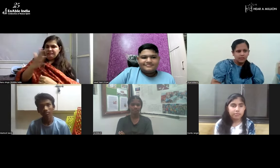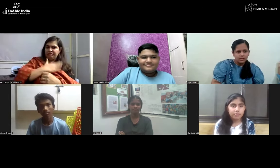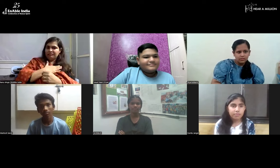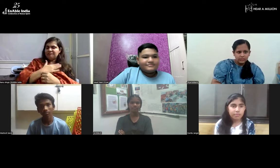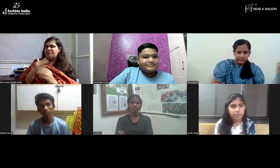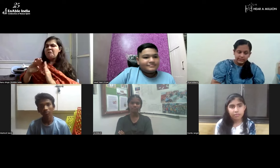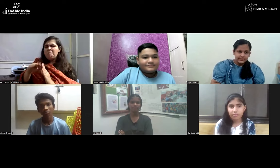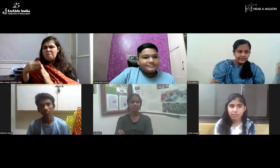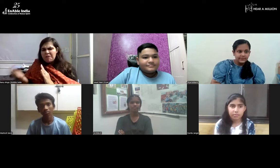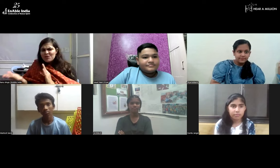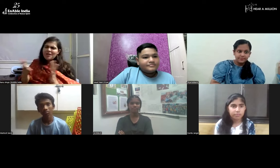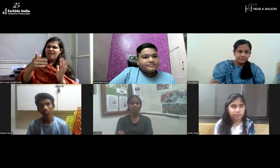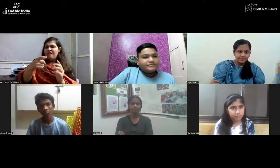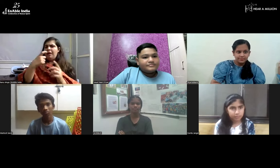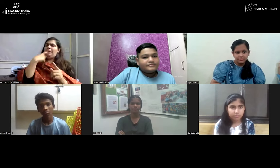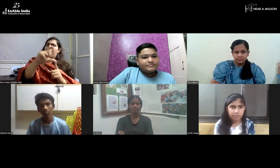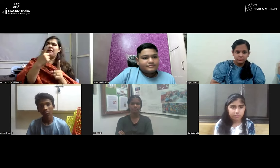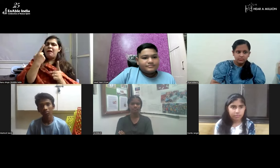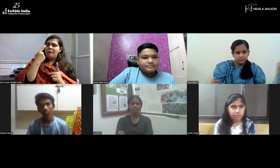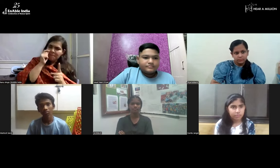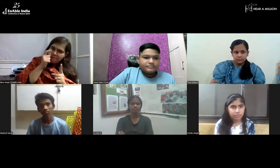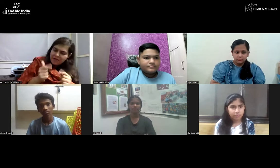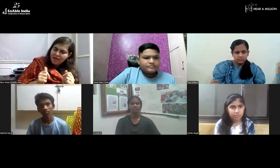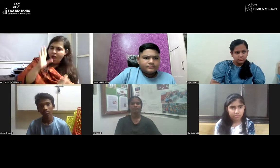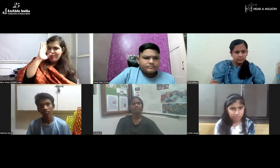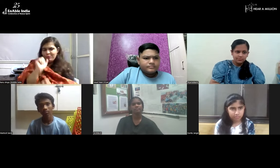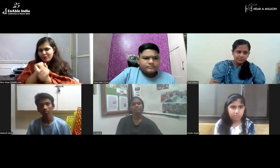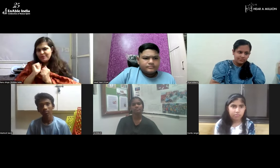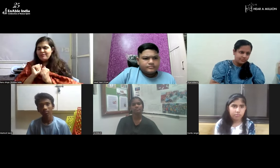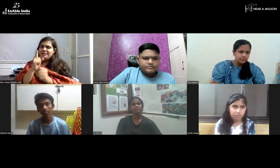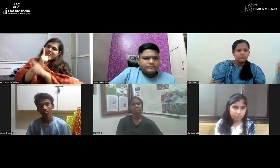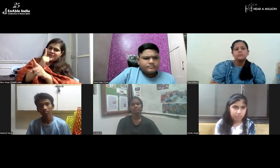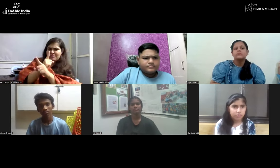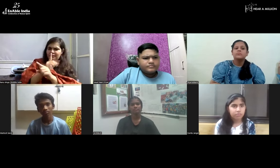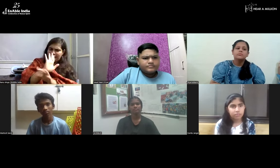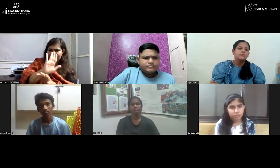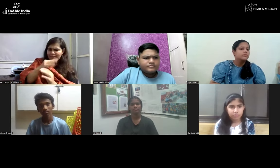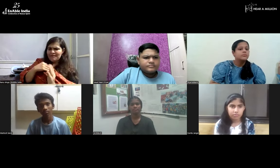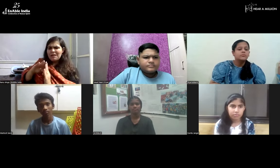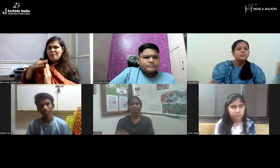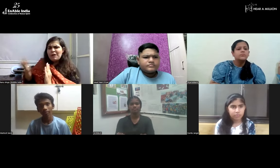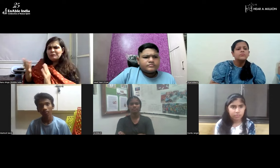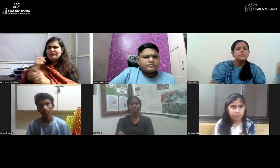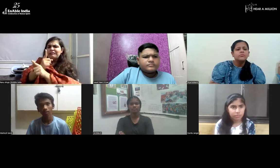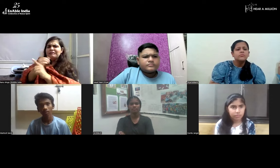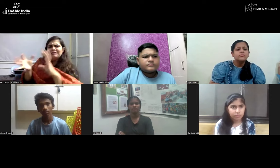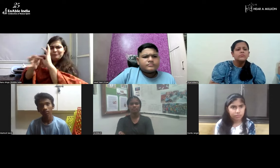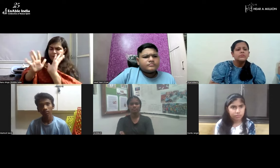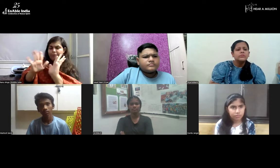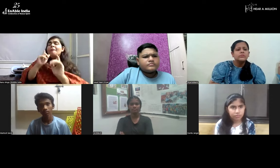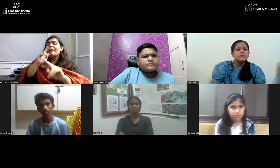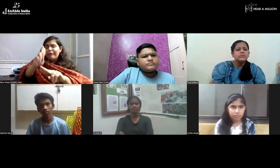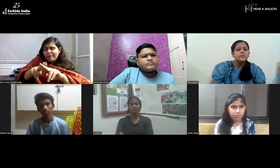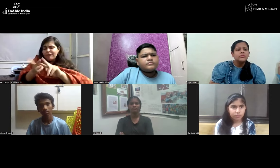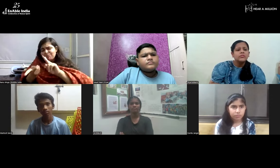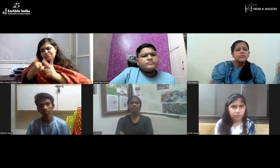So when children are given phones, you should not just let them be. You need to create some boundaries and time limits on using